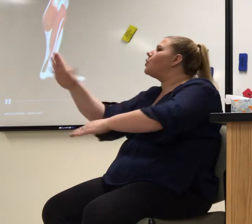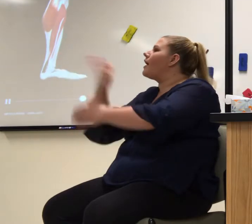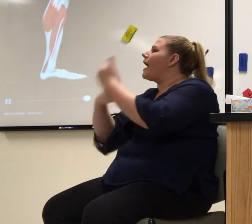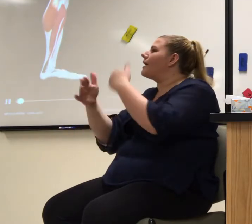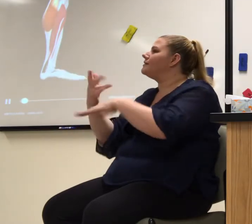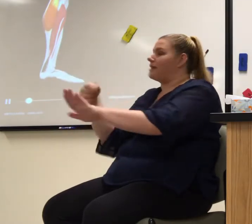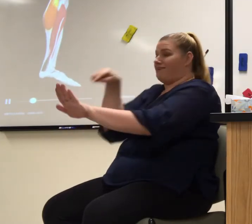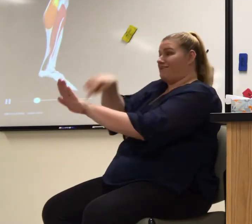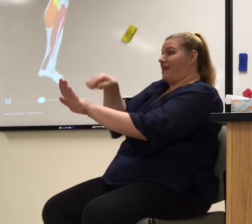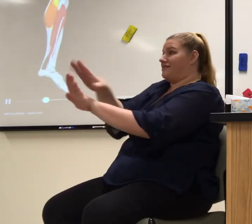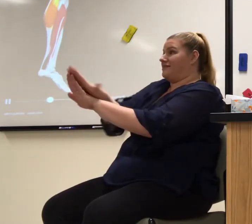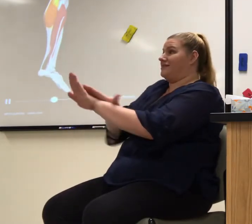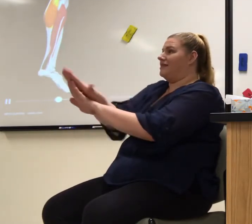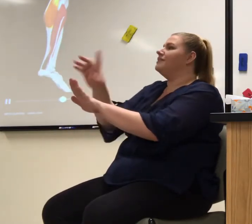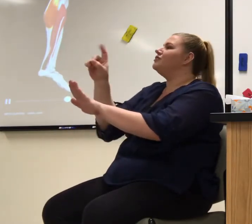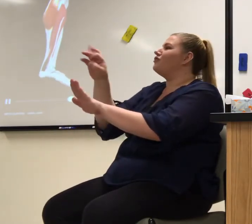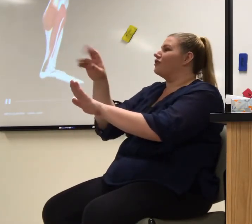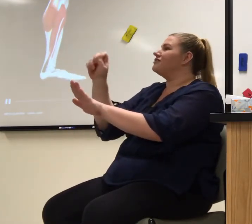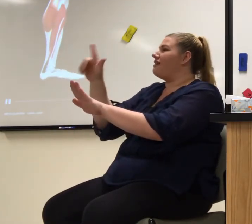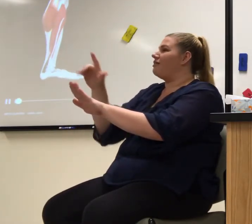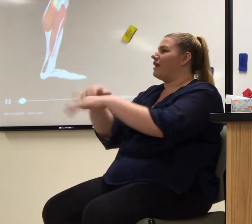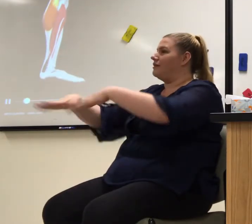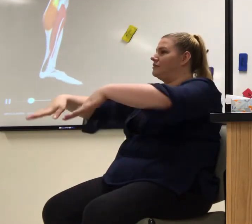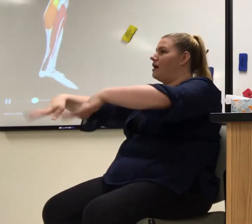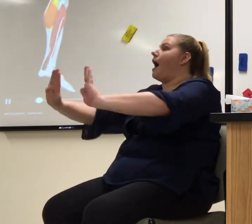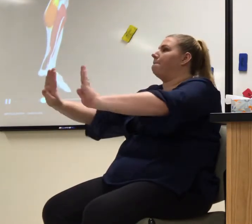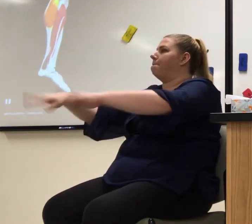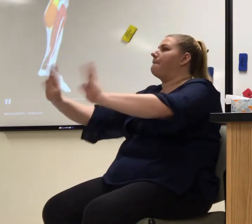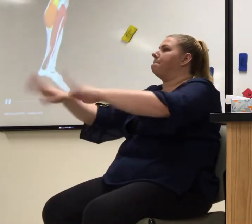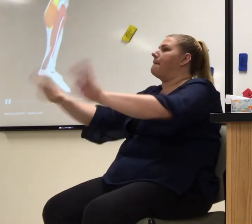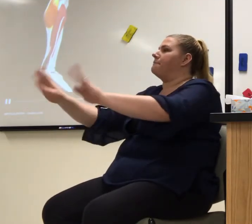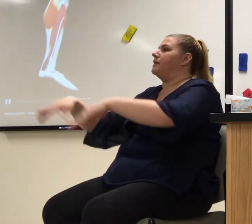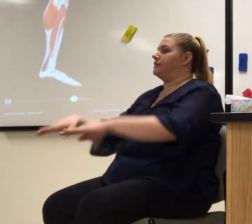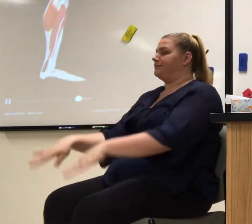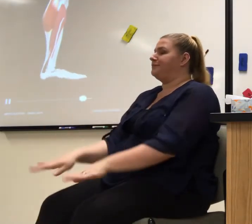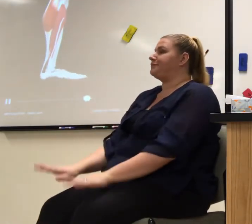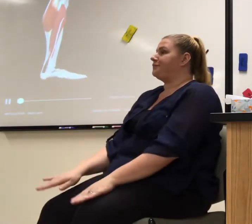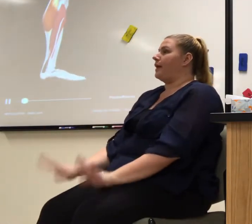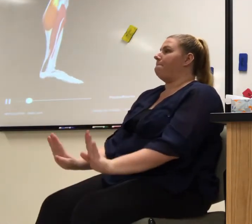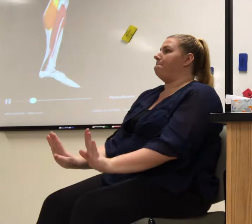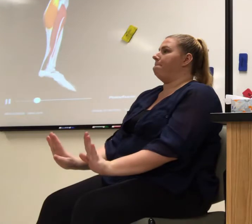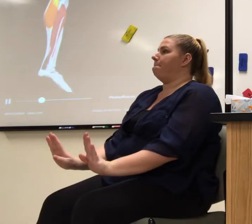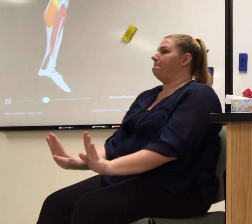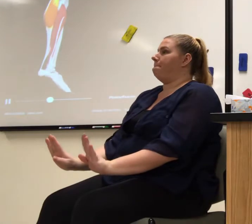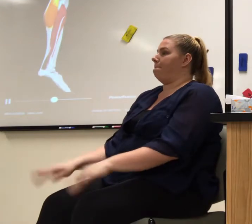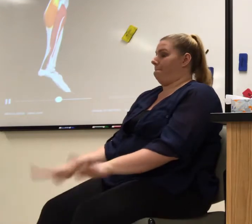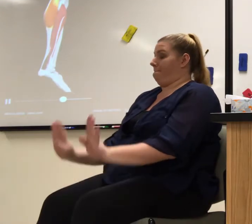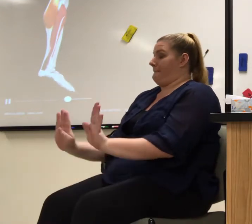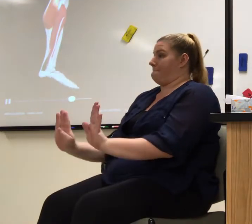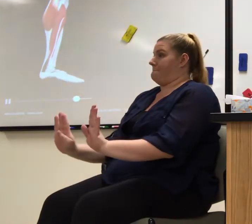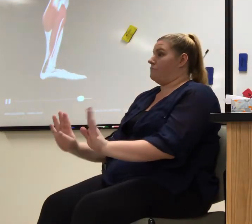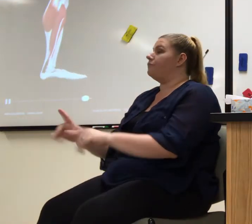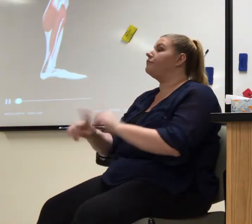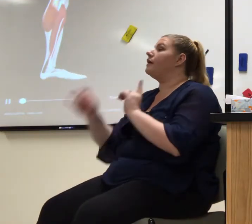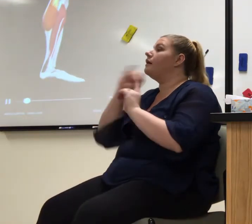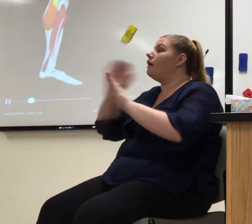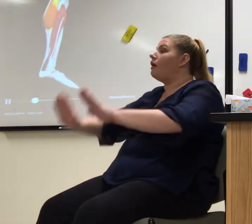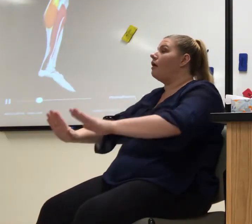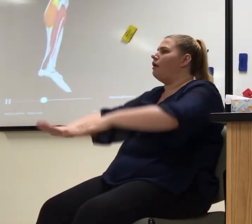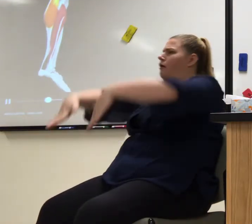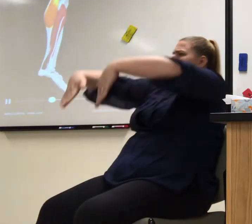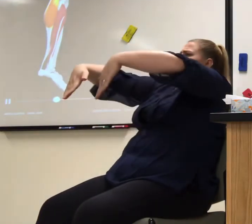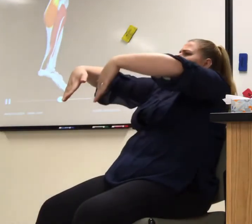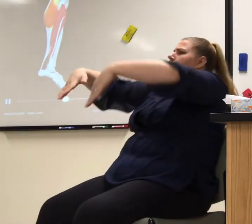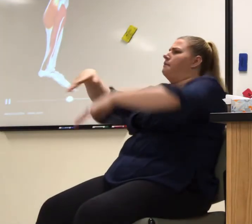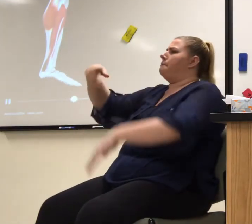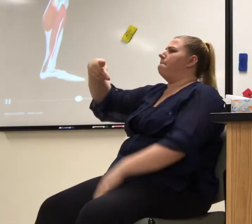So what joint is that? Well, basically, it's a joint underneath the talus bone, because when that moves, it allows what's called